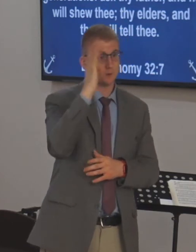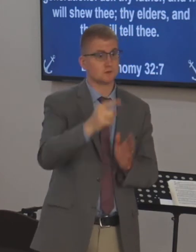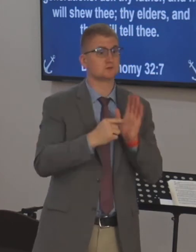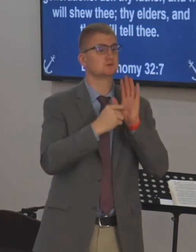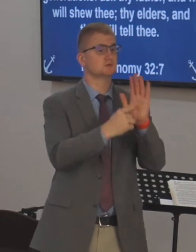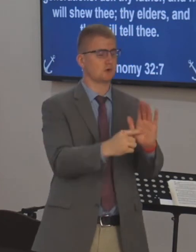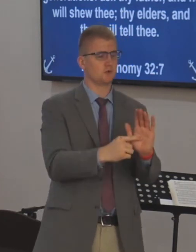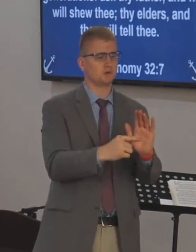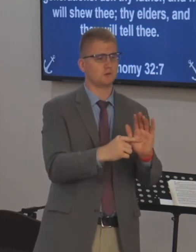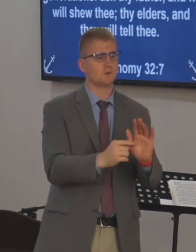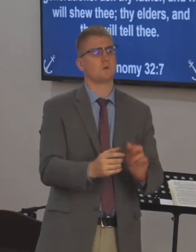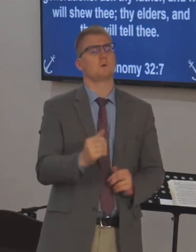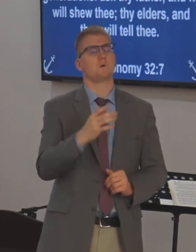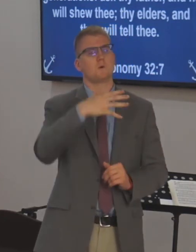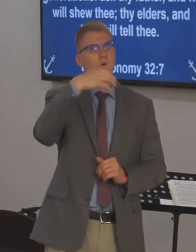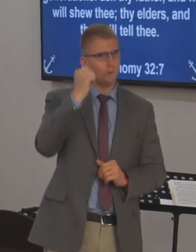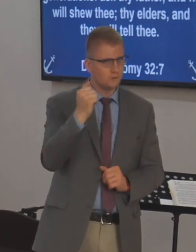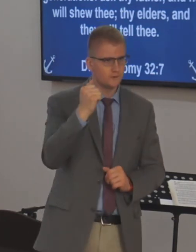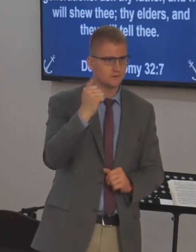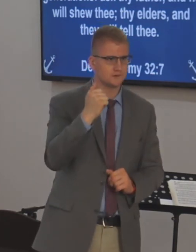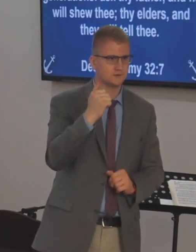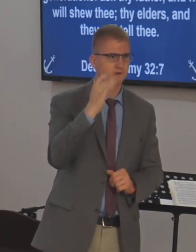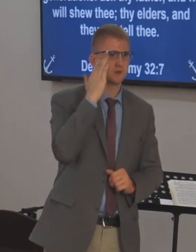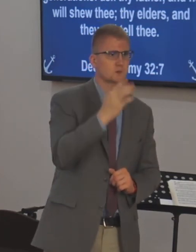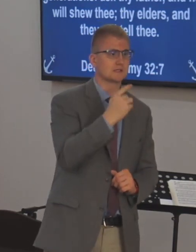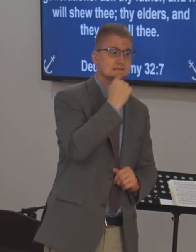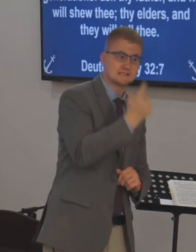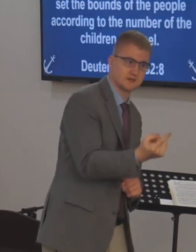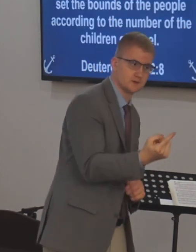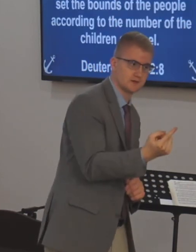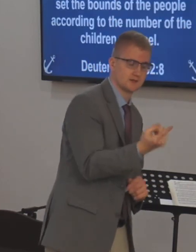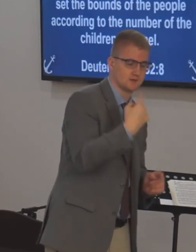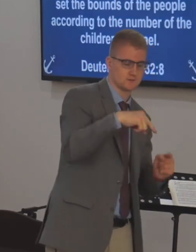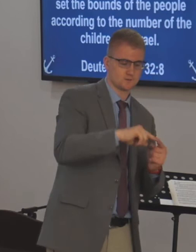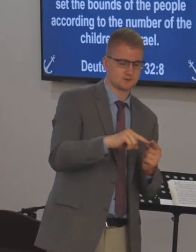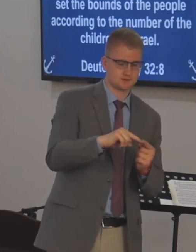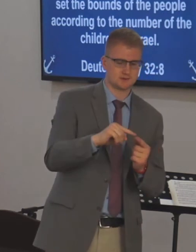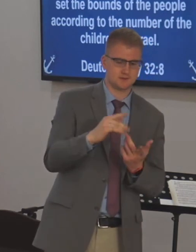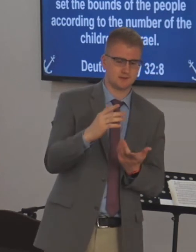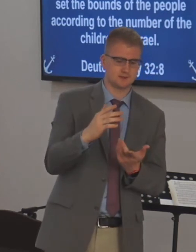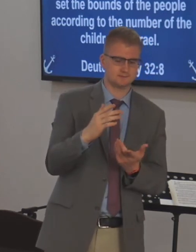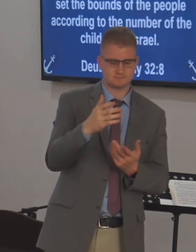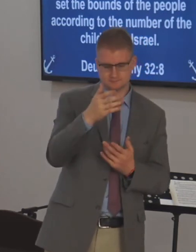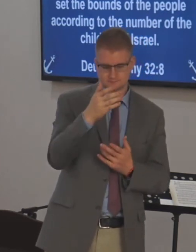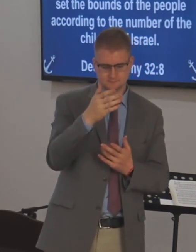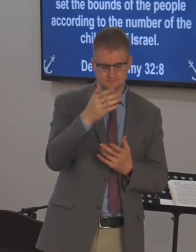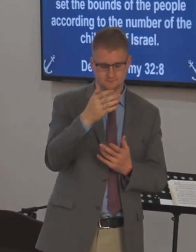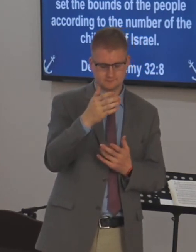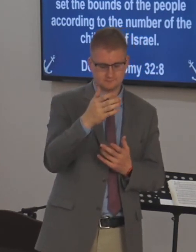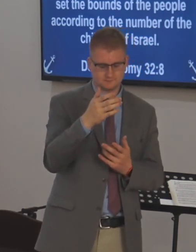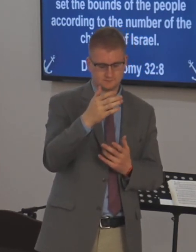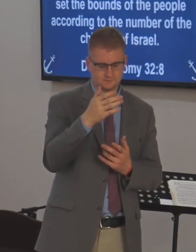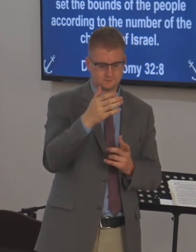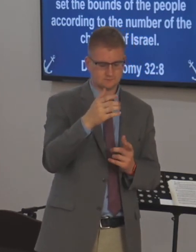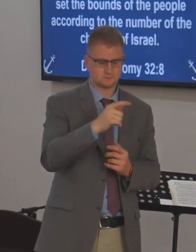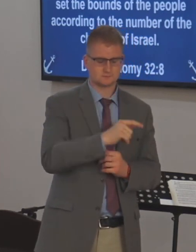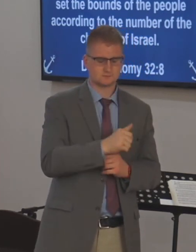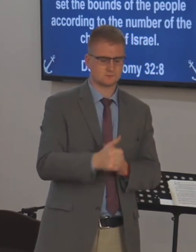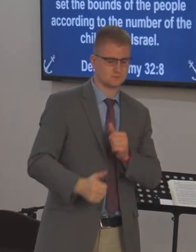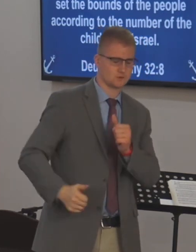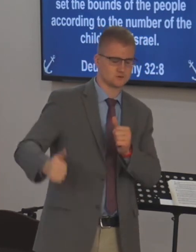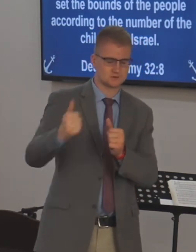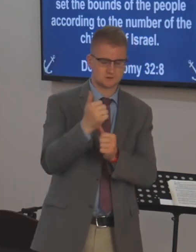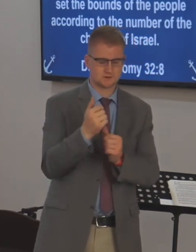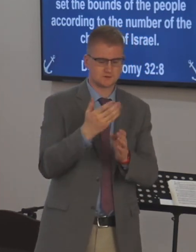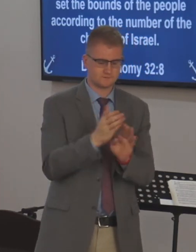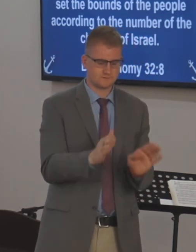The elders, and they will tell thee. When the Most High divided to the nations their inheritance, when he separated the